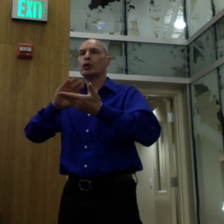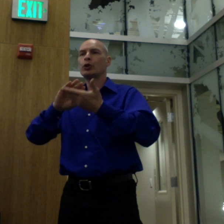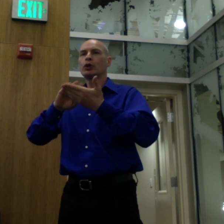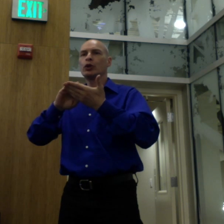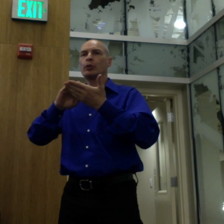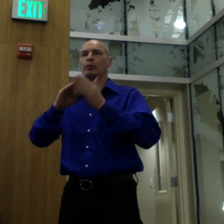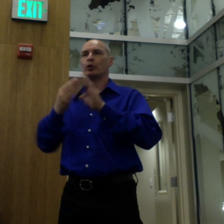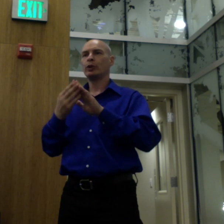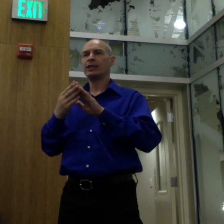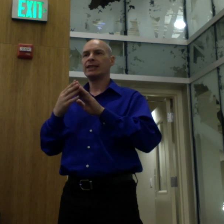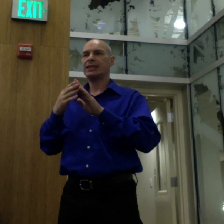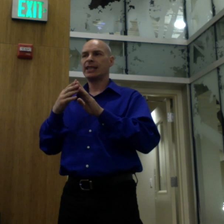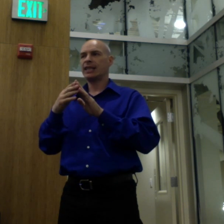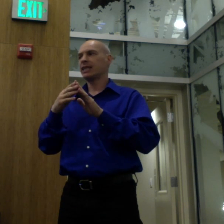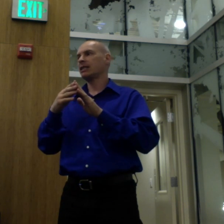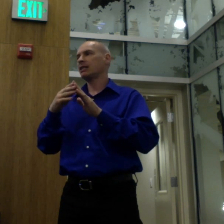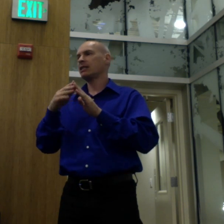check with